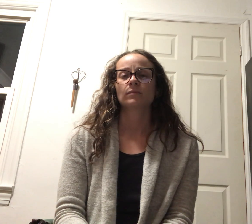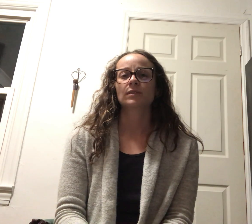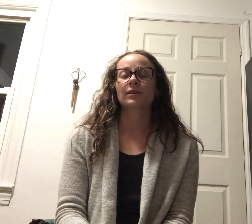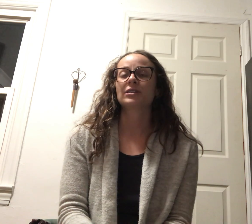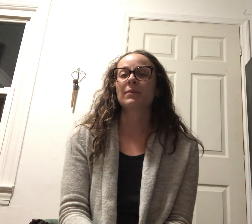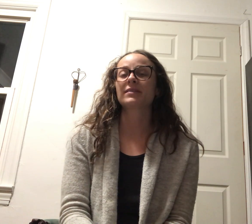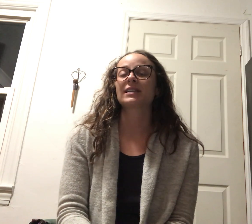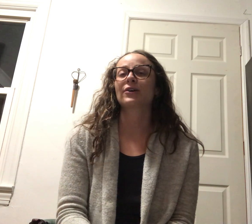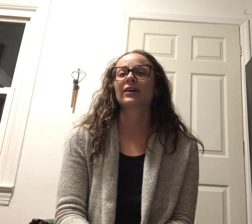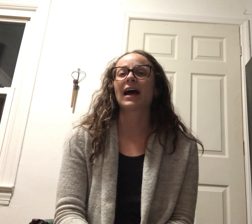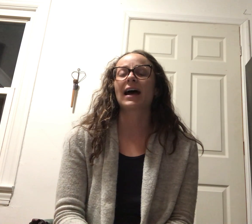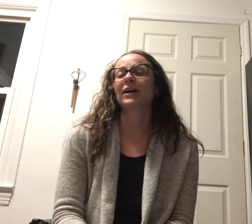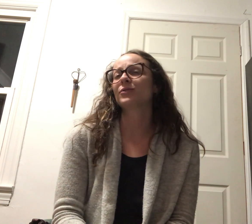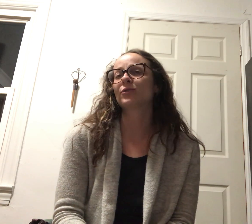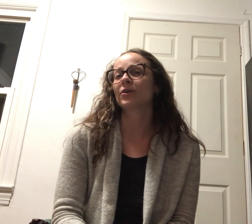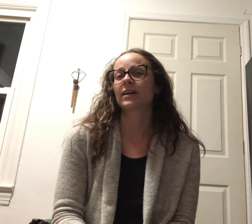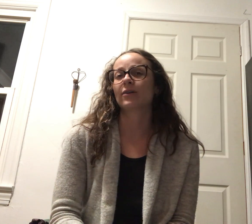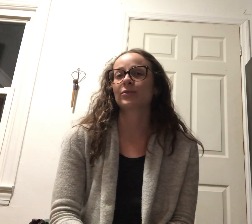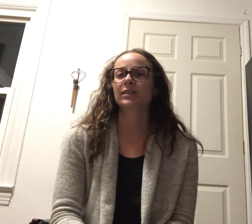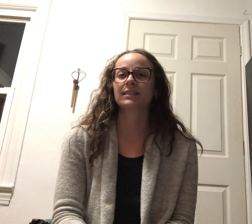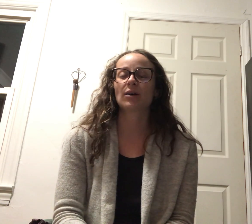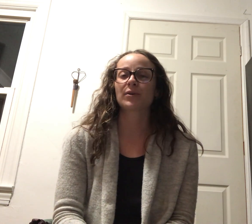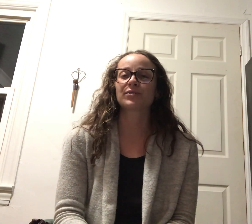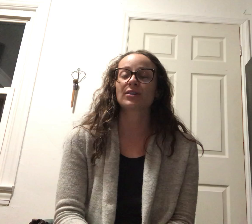Can you tell me the secret? How do you cook kale? You need to tell me your secret.